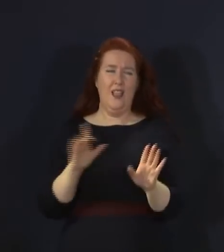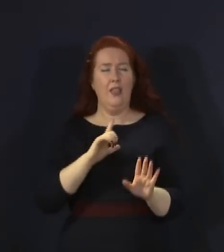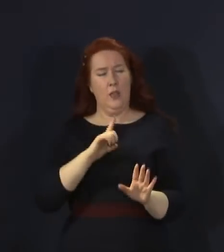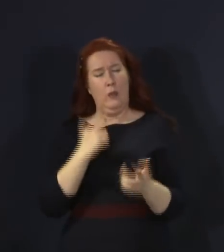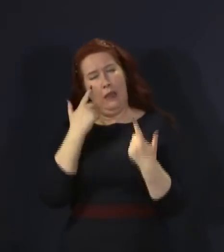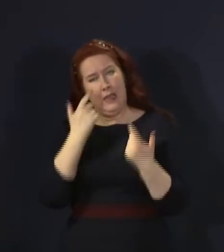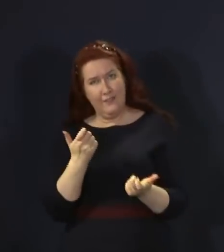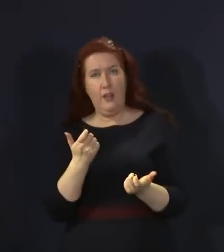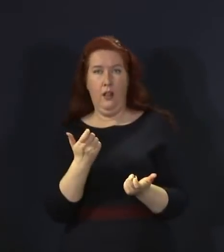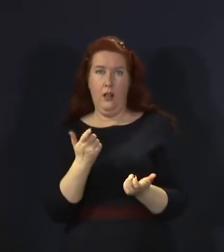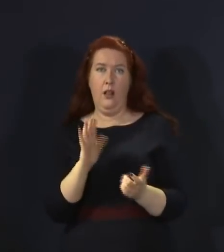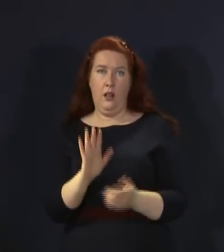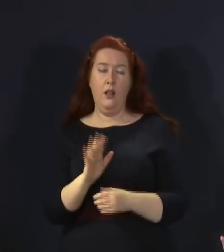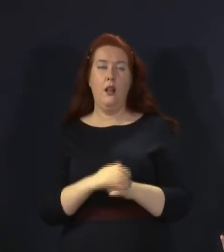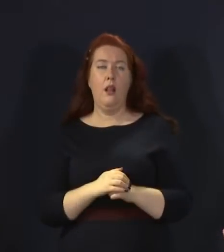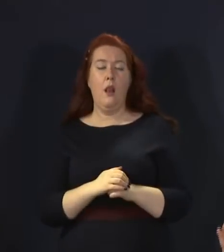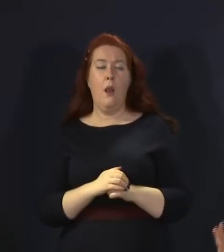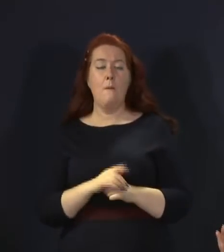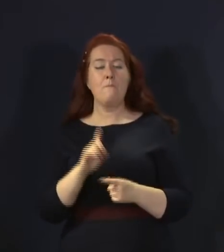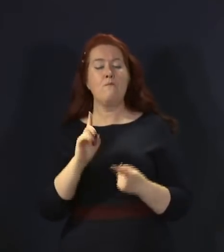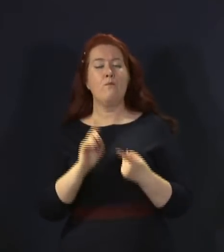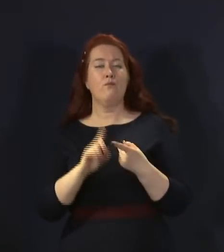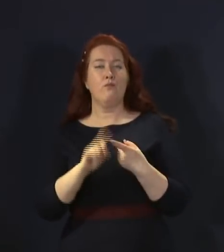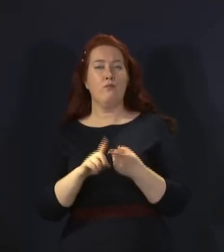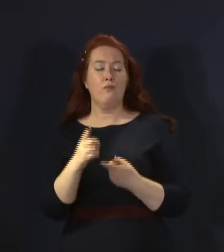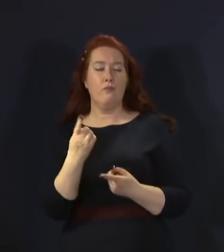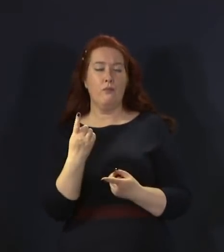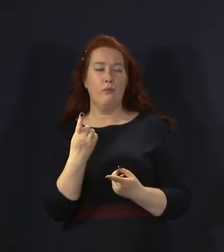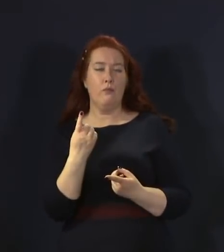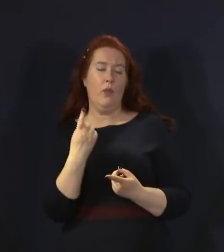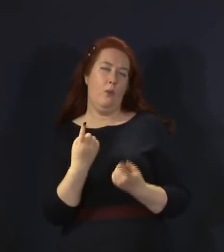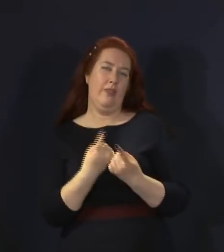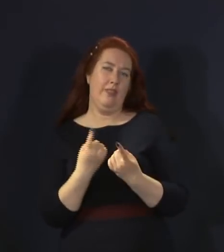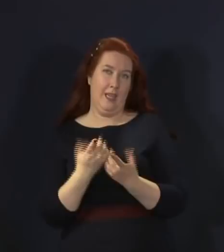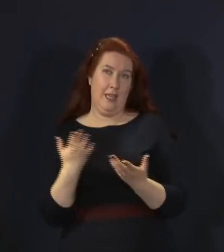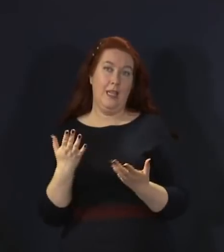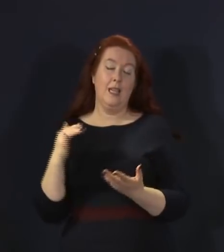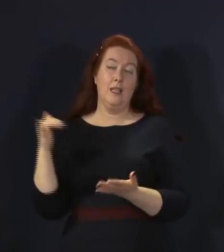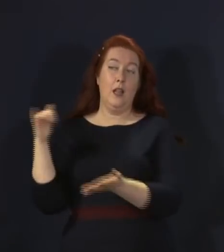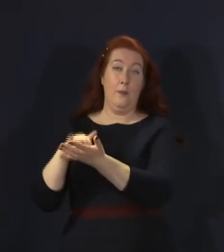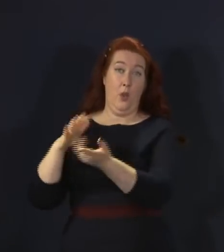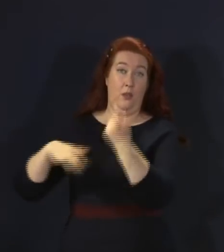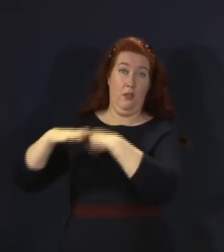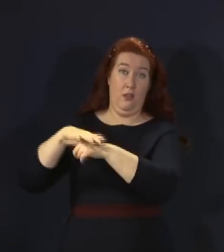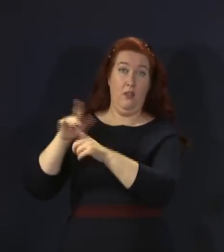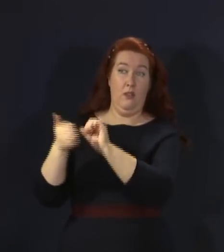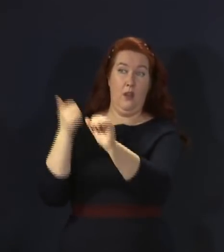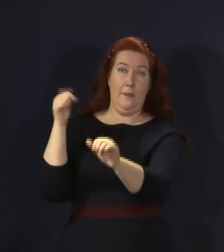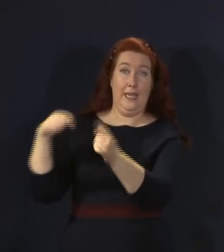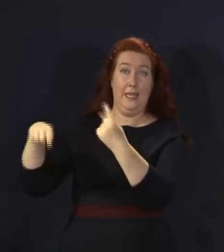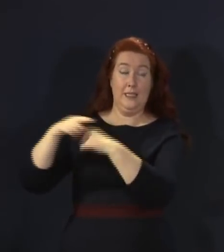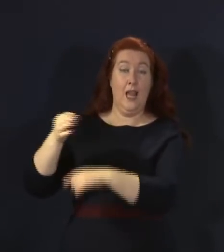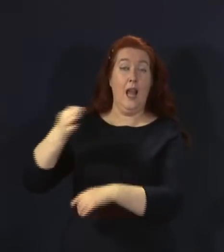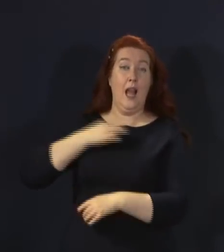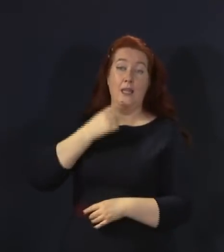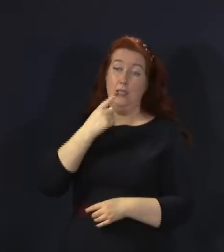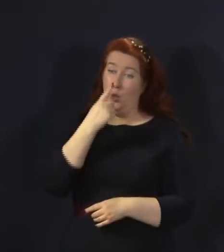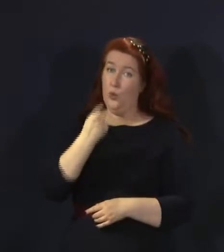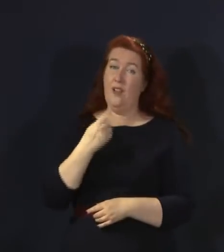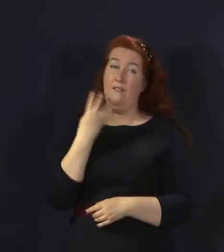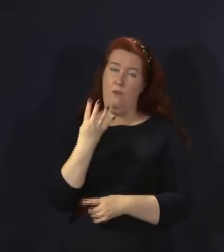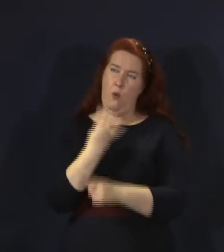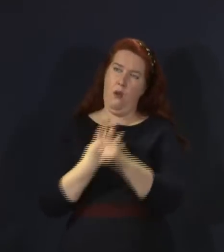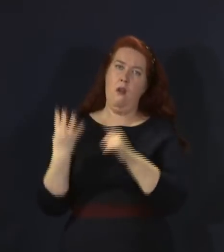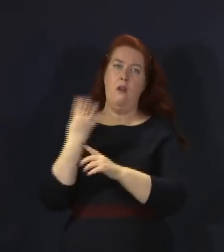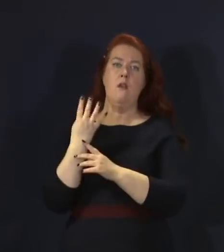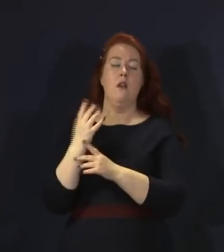decisions. The one thing, it's not the only thing, but one thing that the sector has asked us, if at all possible, is to have a four nations approach.